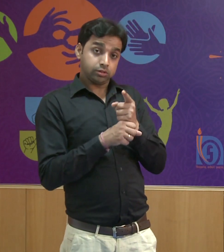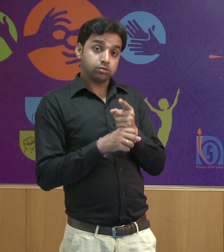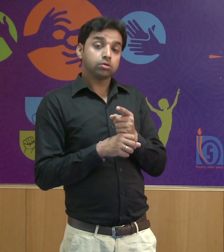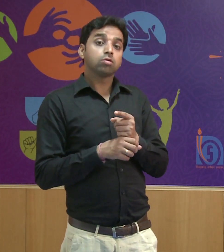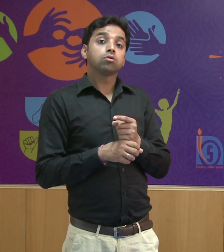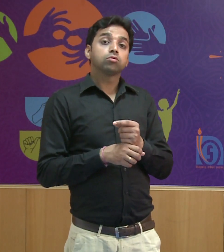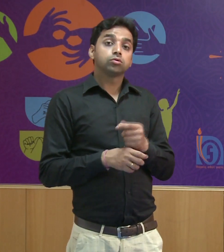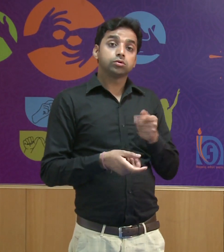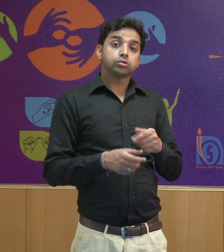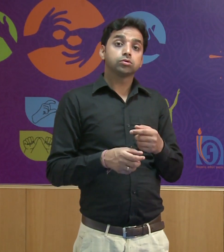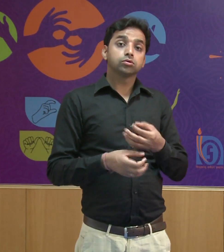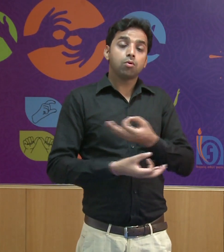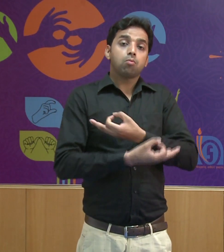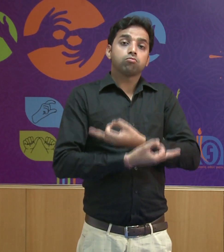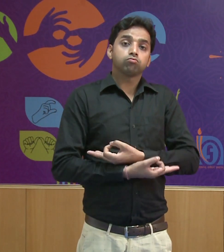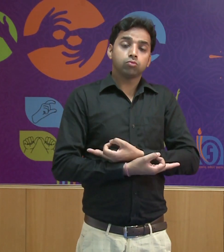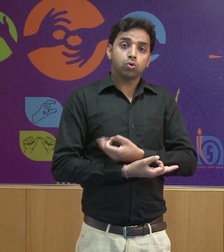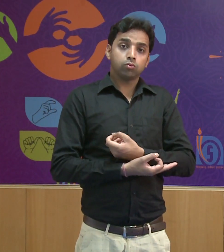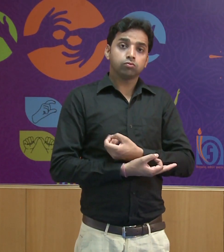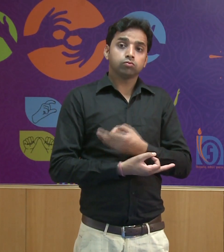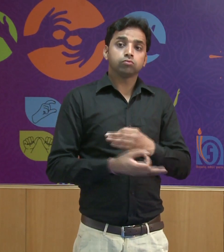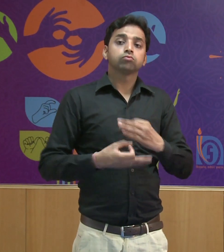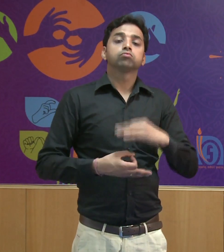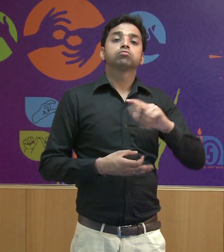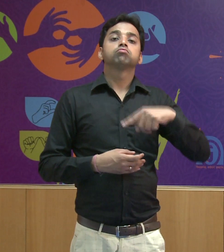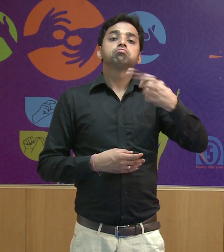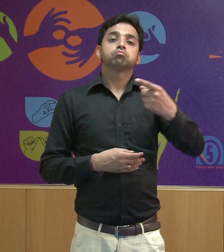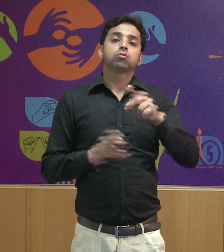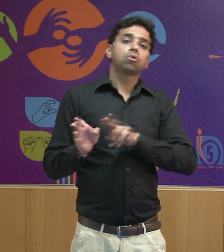Bodhidharma went to China.